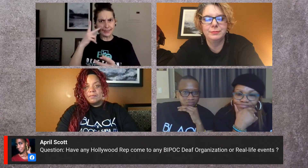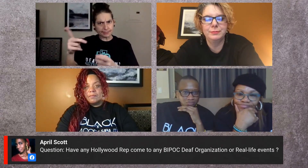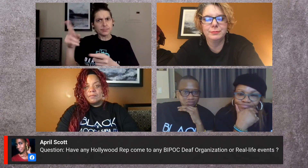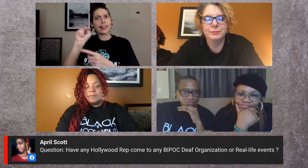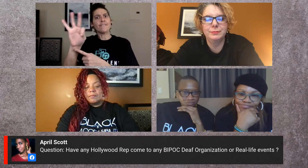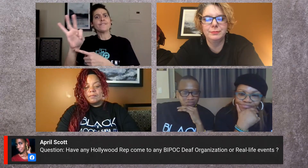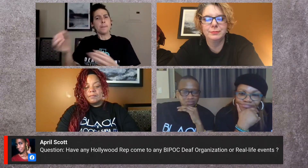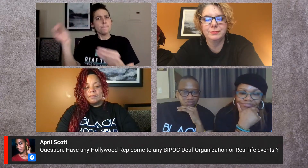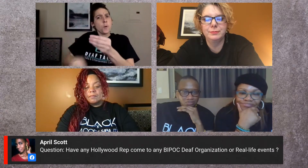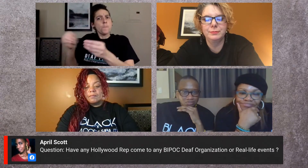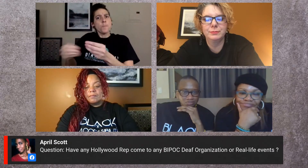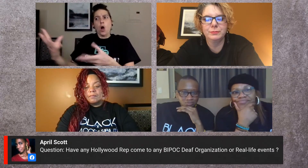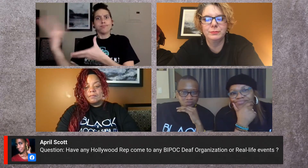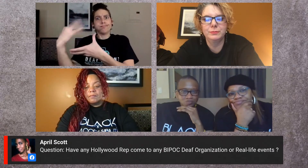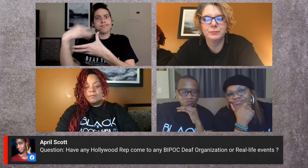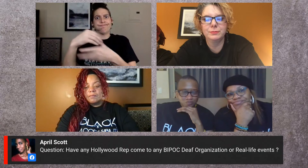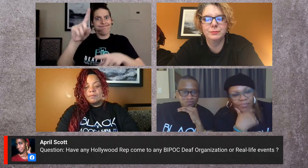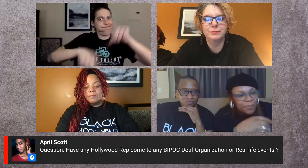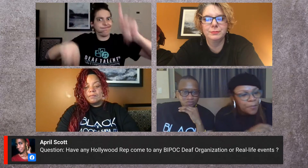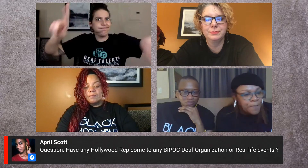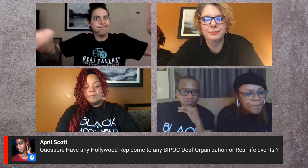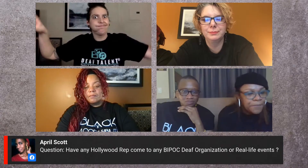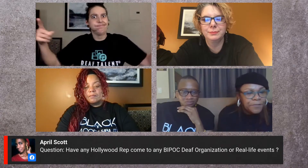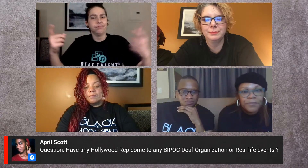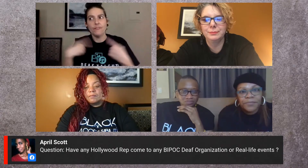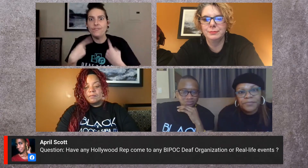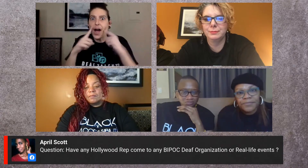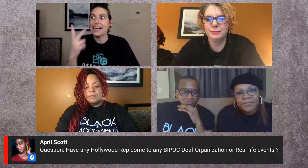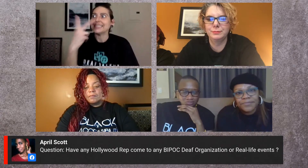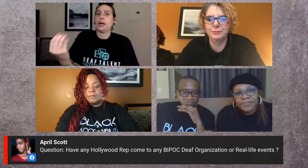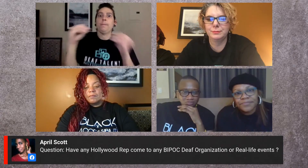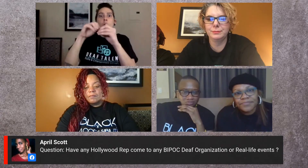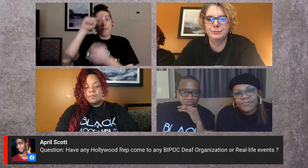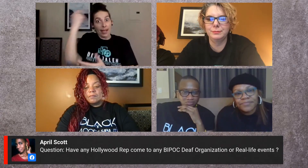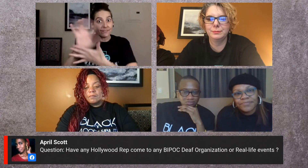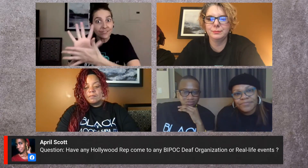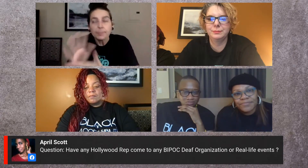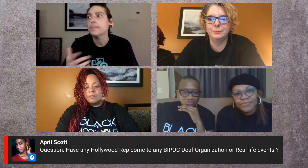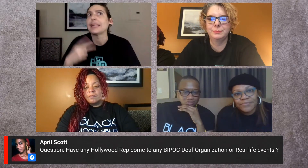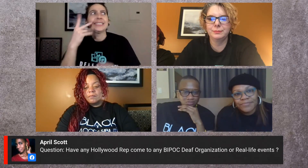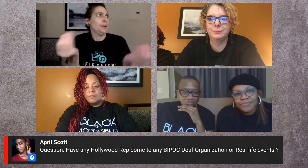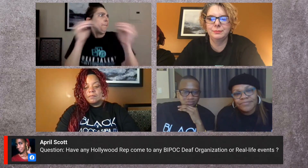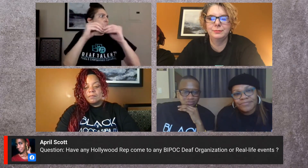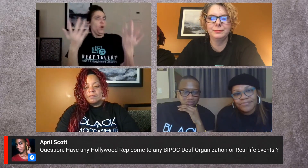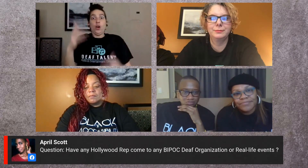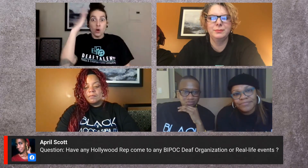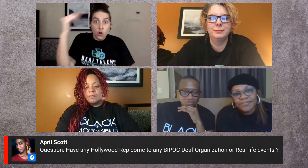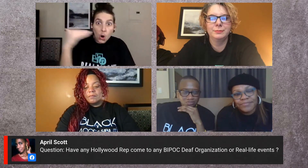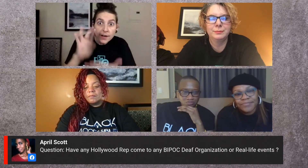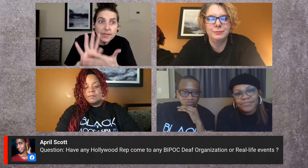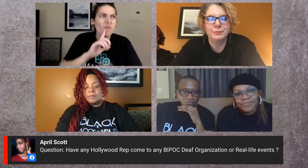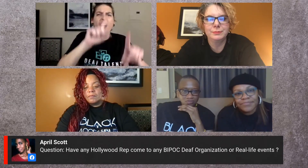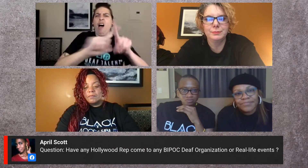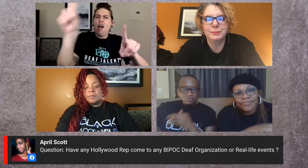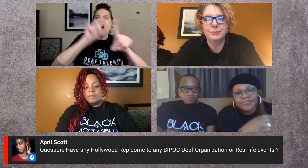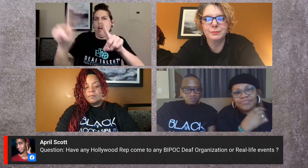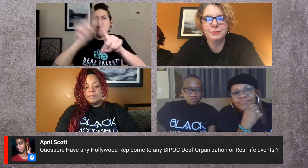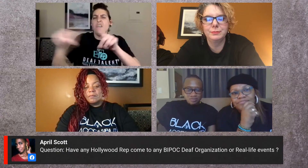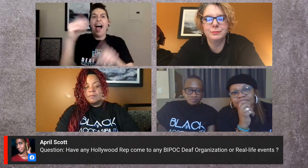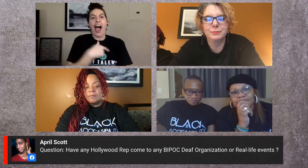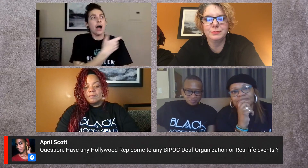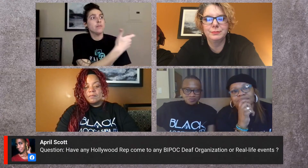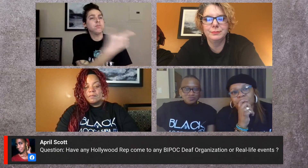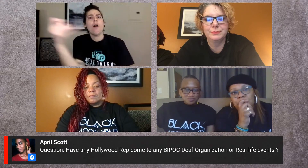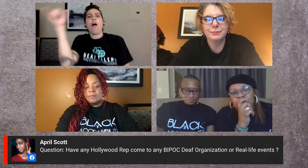For example, you see Netflix, they're adding more and more diversity. Finally, you're seeing more Black films,